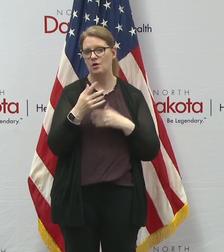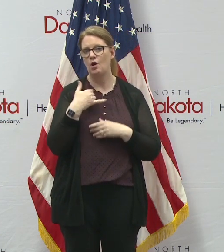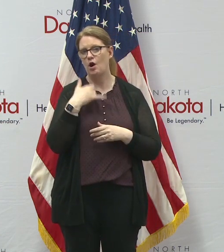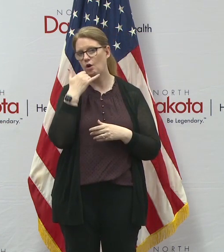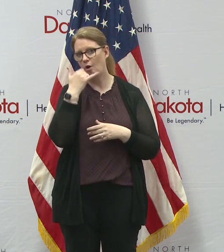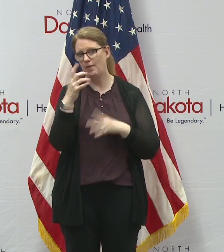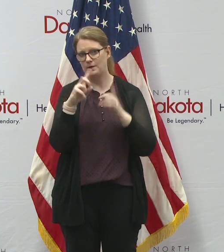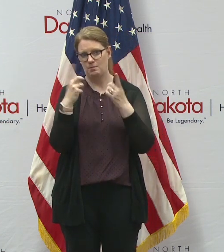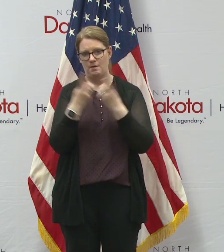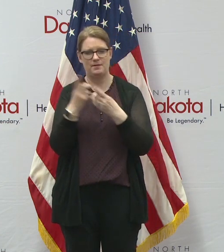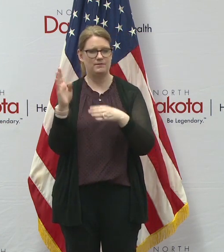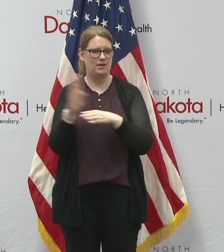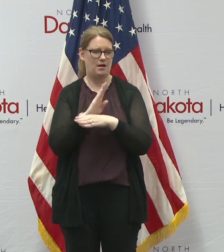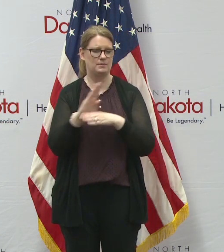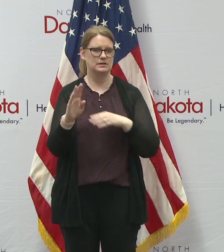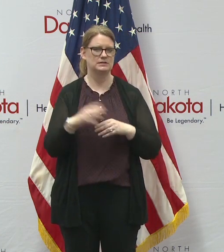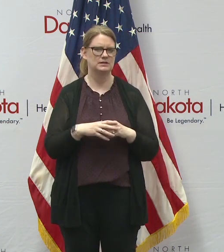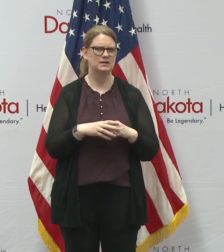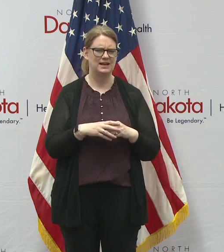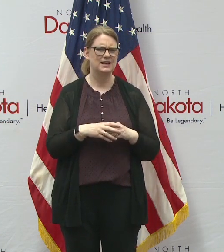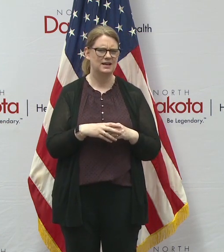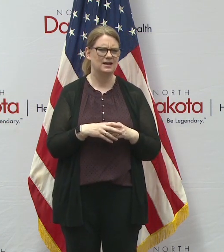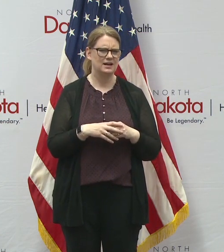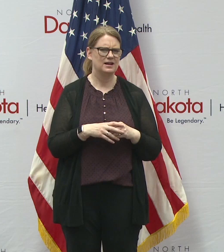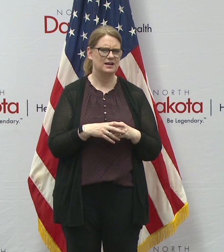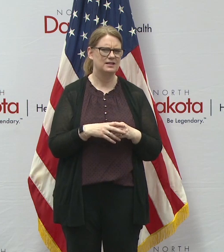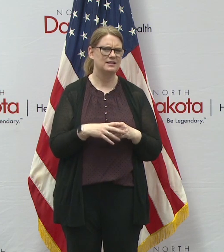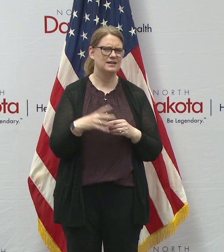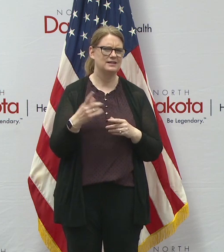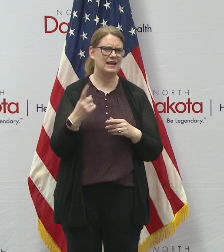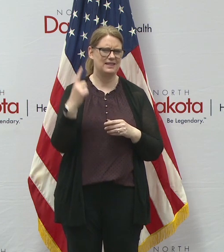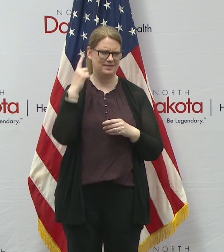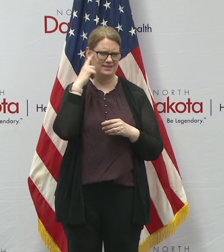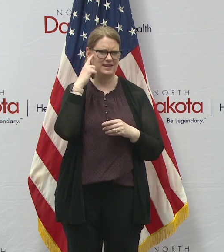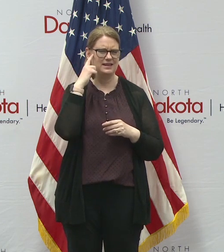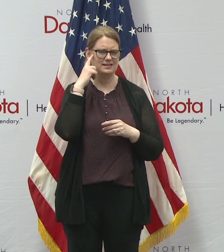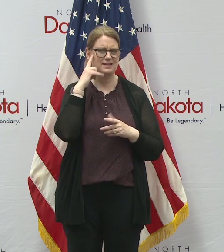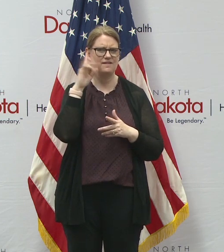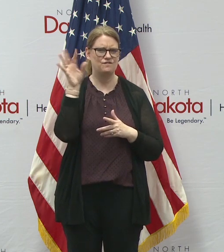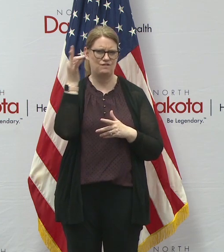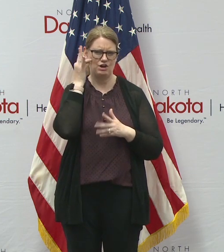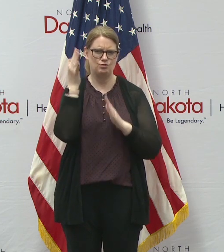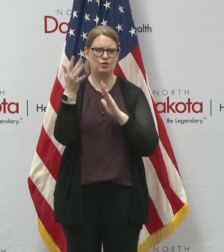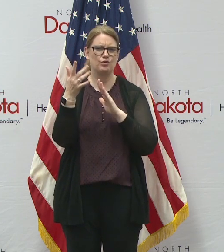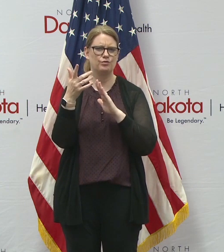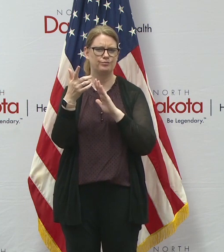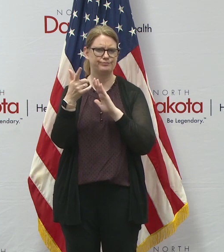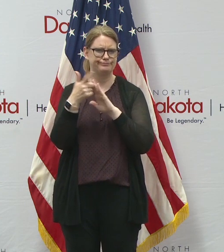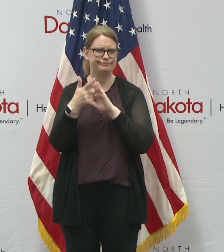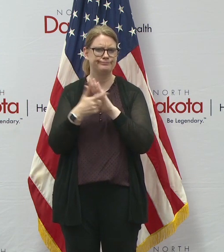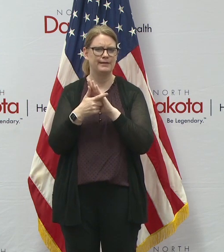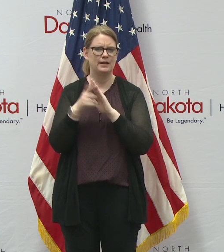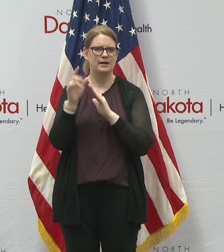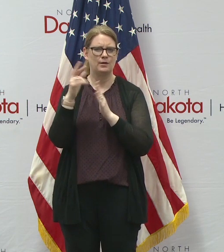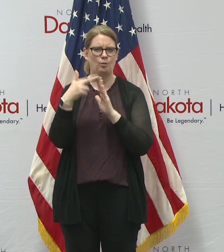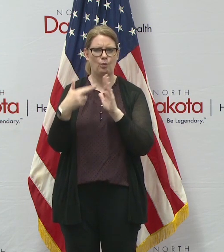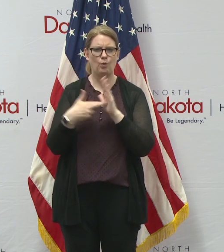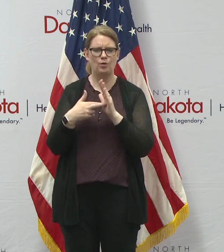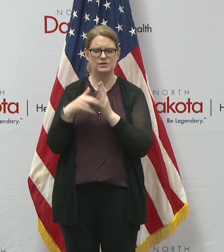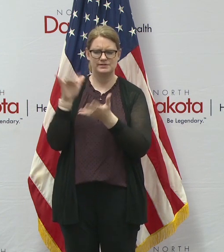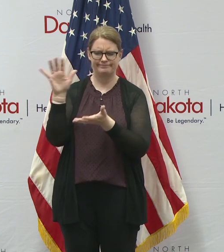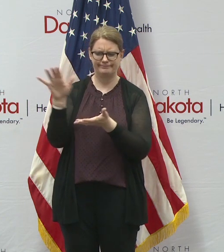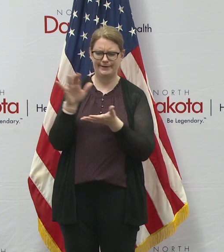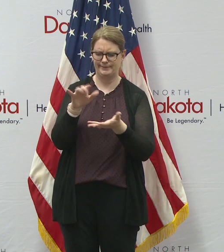of Commerce, because I had heard that there were some parts of that federal legislation, the rules they're working on did include people whose hours have been cut back.